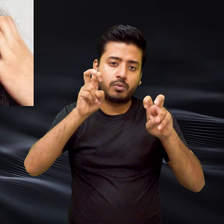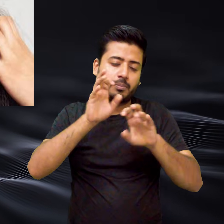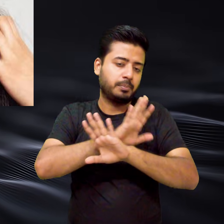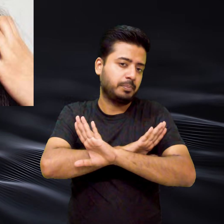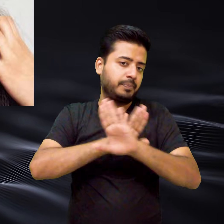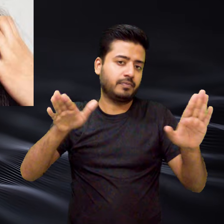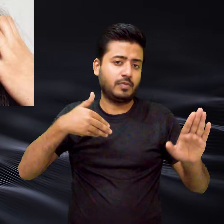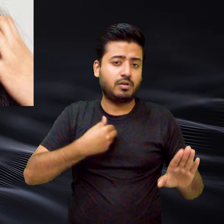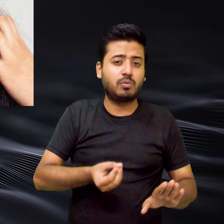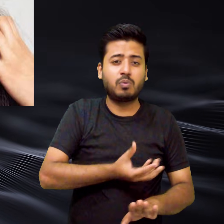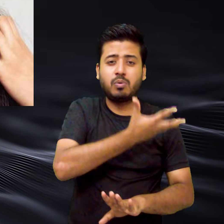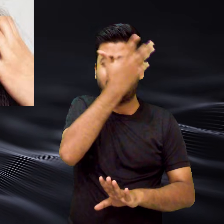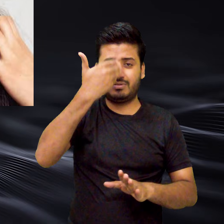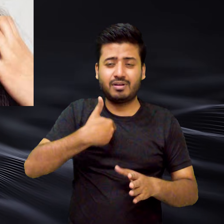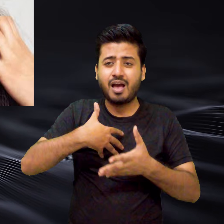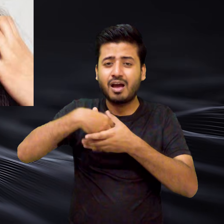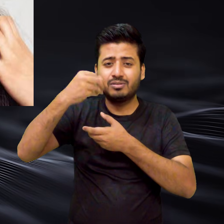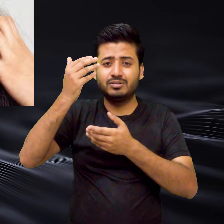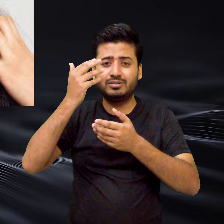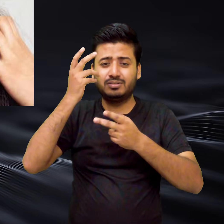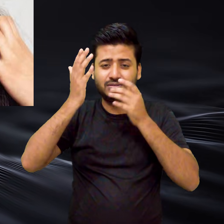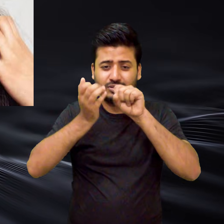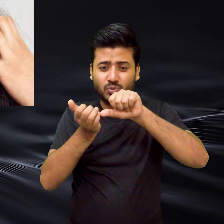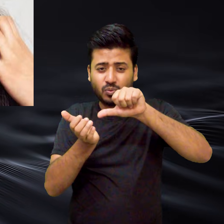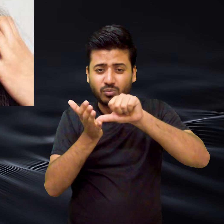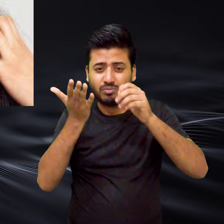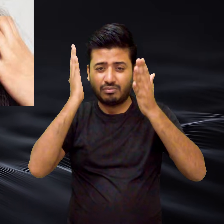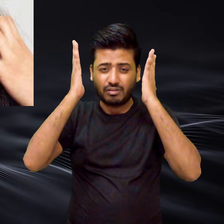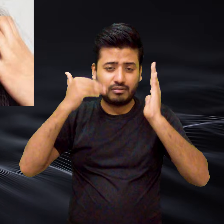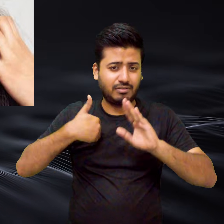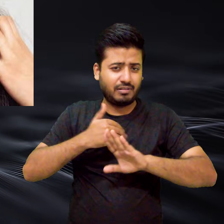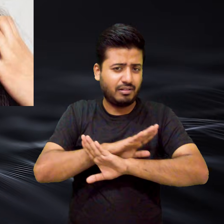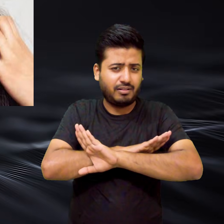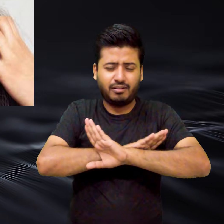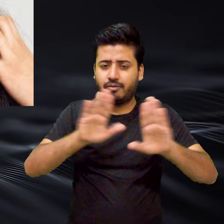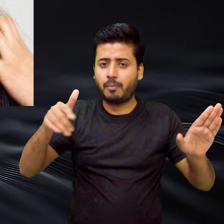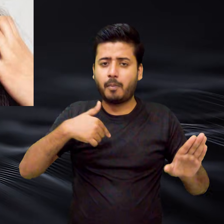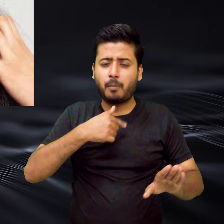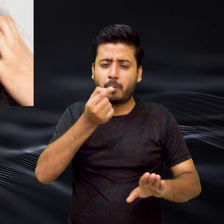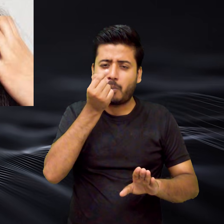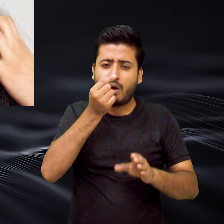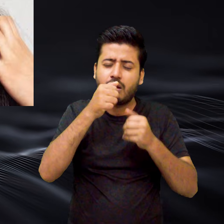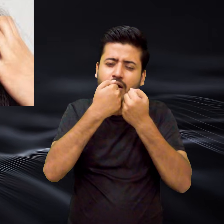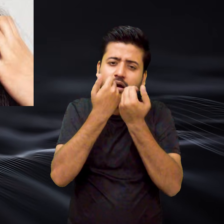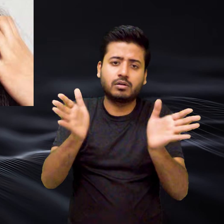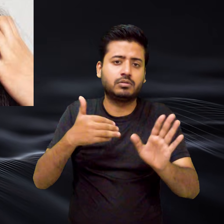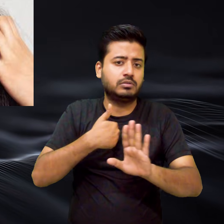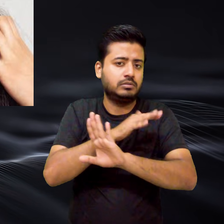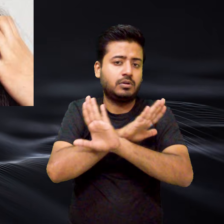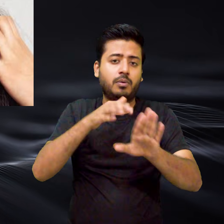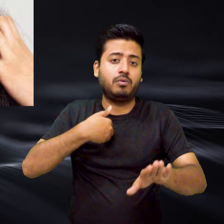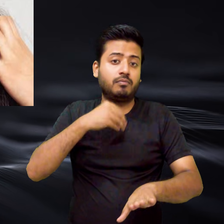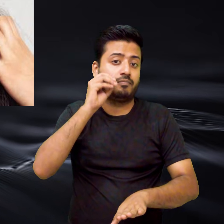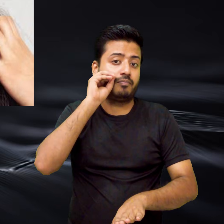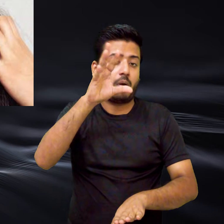promotes healthy hair growth. The biotin and magnesium content further nourishes the follicles to support thicker, stronger